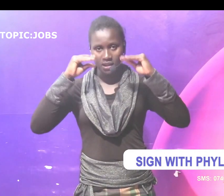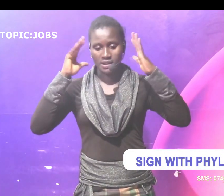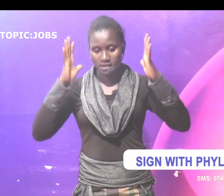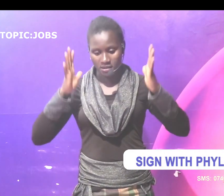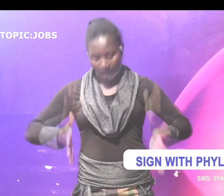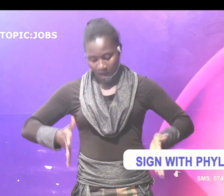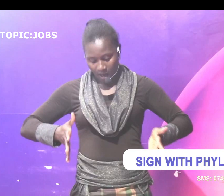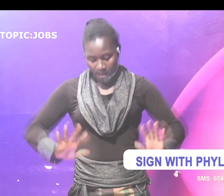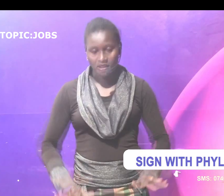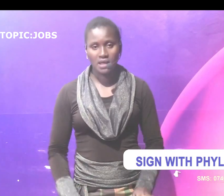teacher. And then